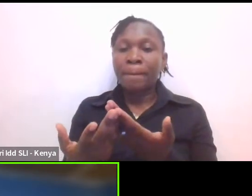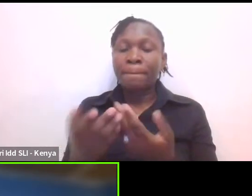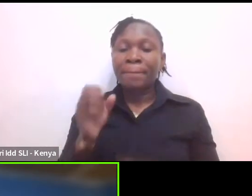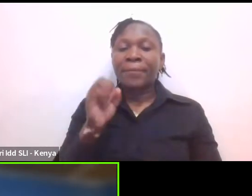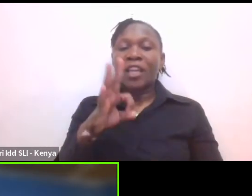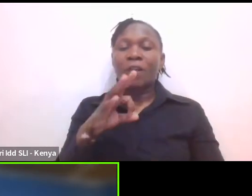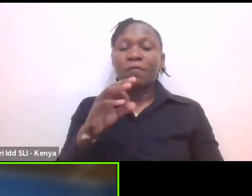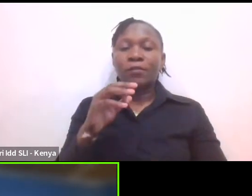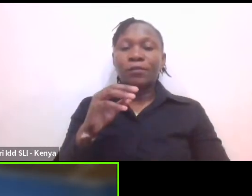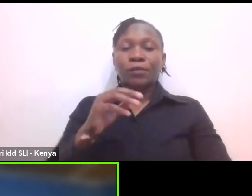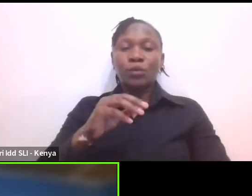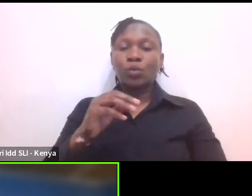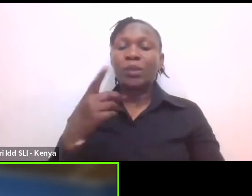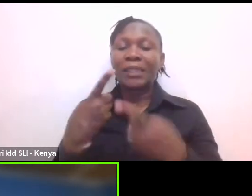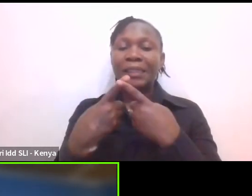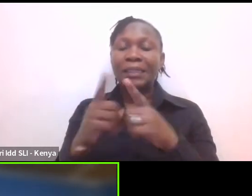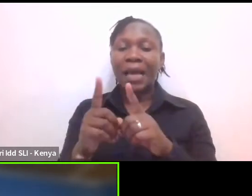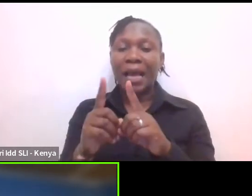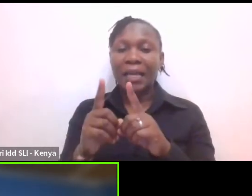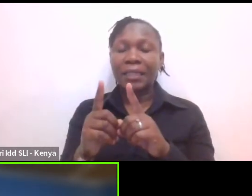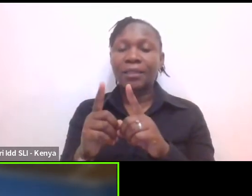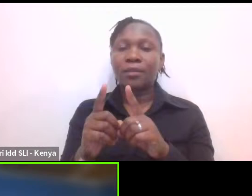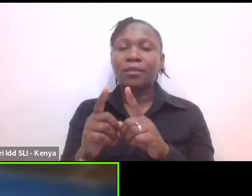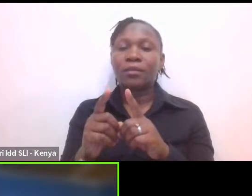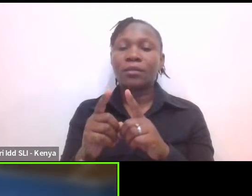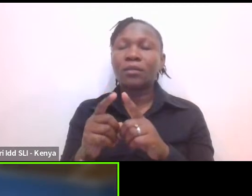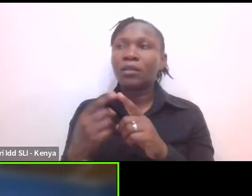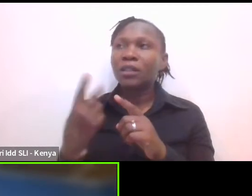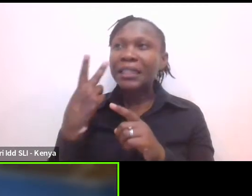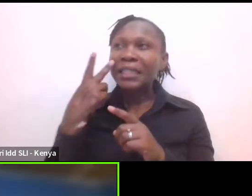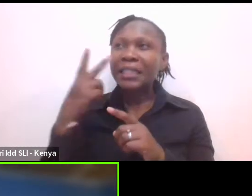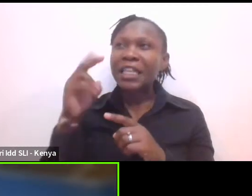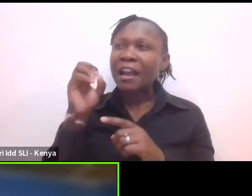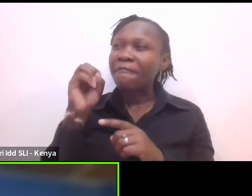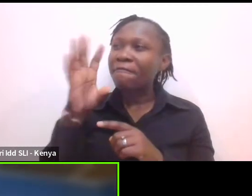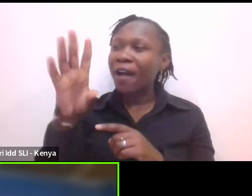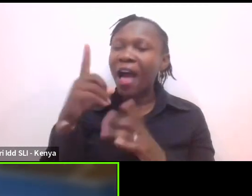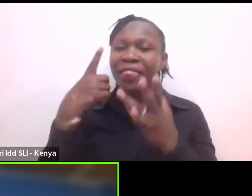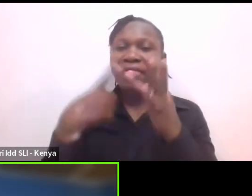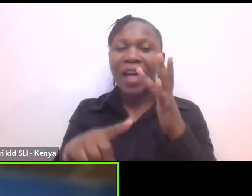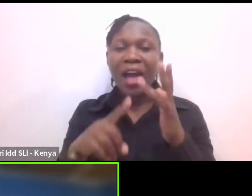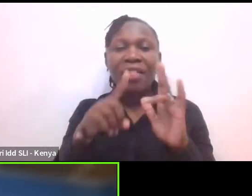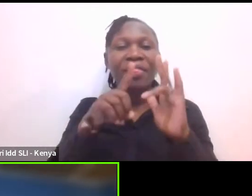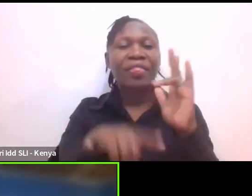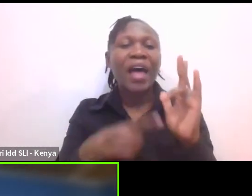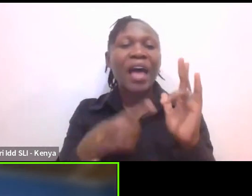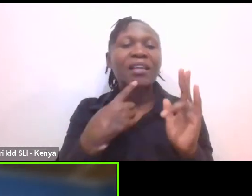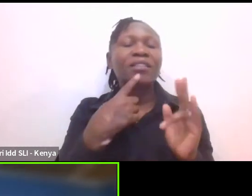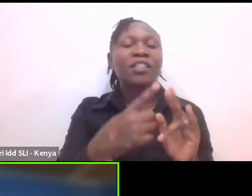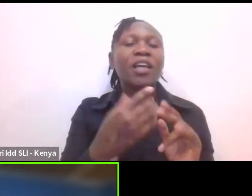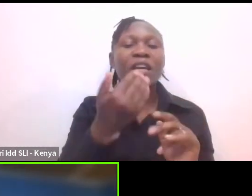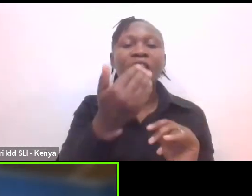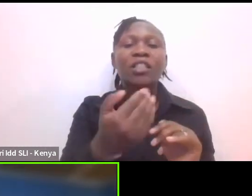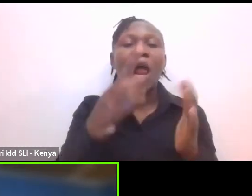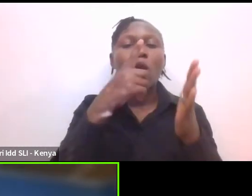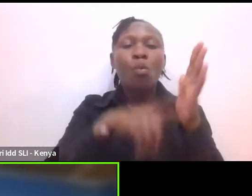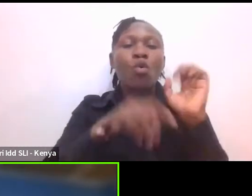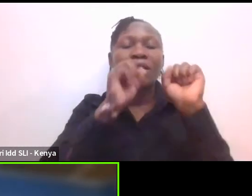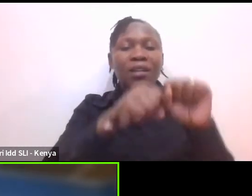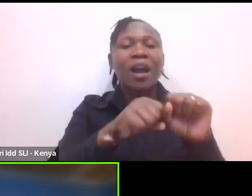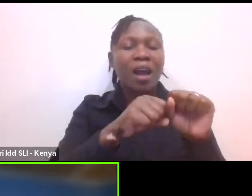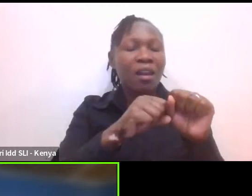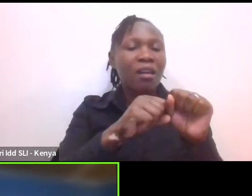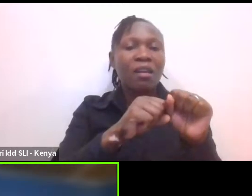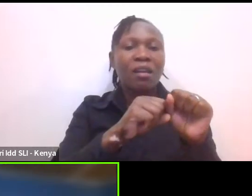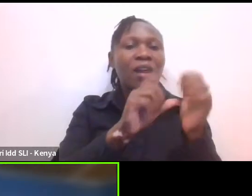being prescriptive instead of descriptive of what their interests are and how we can help them equip themselves, then